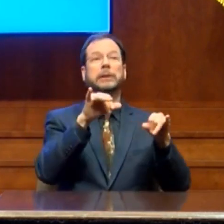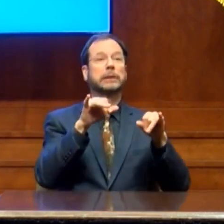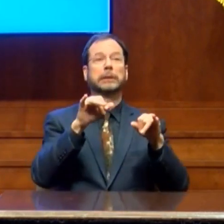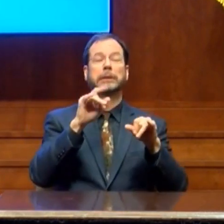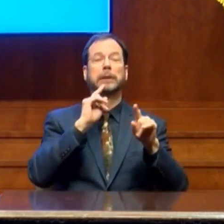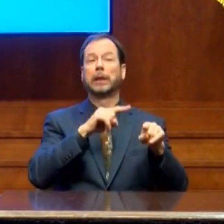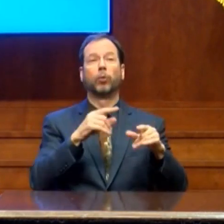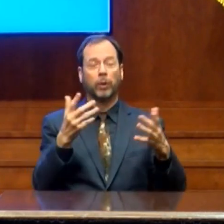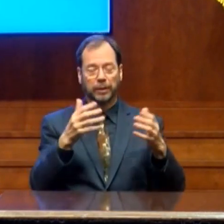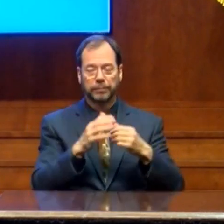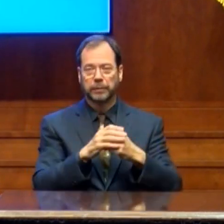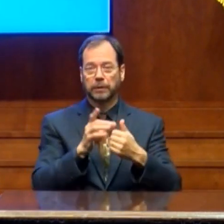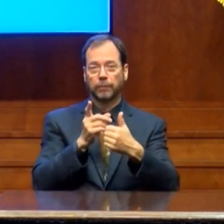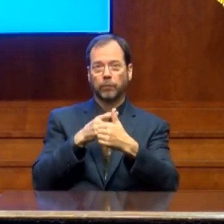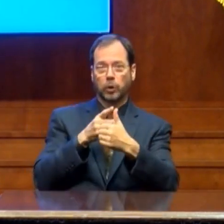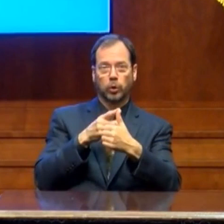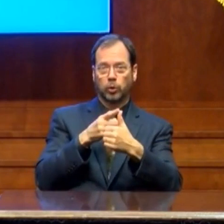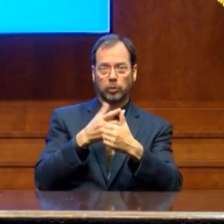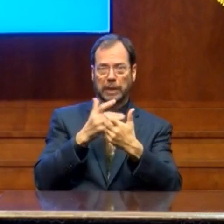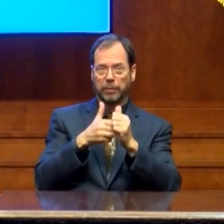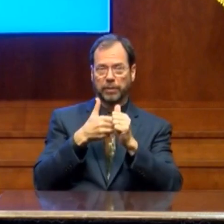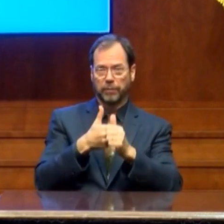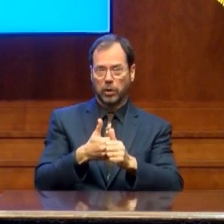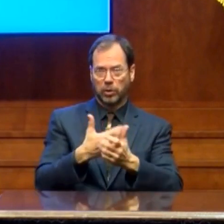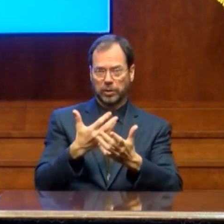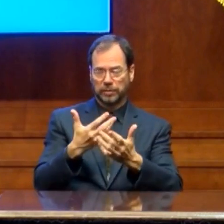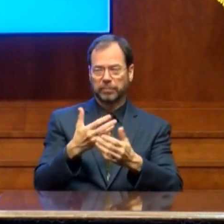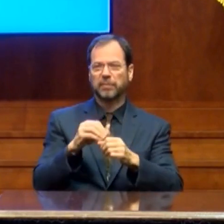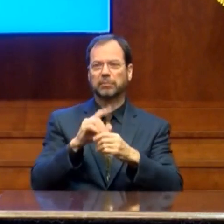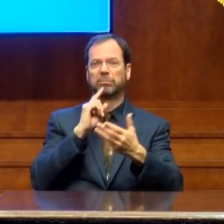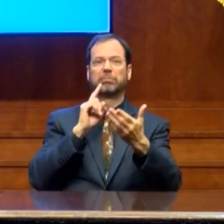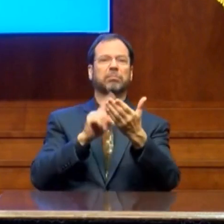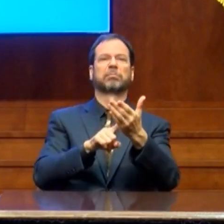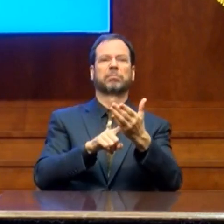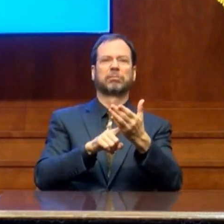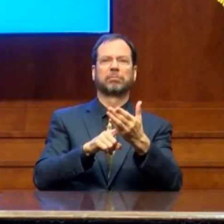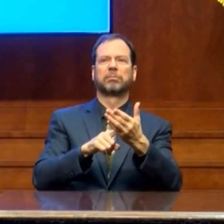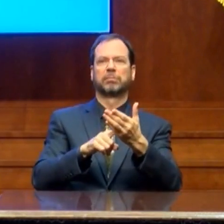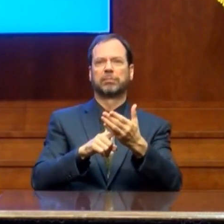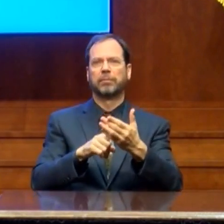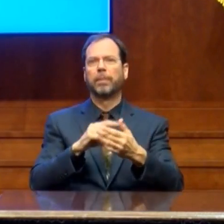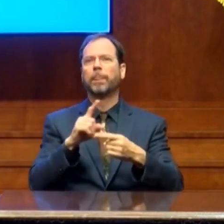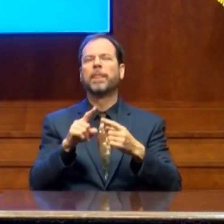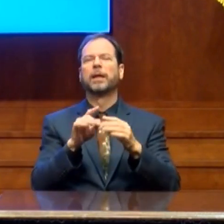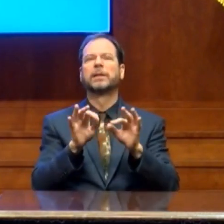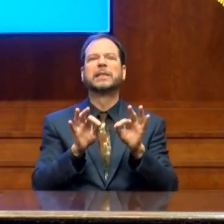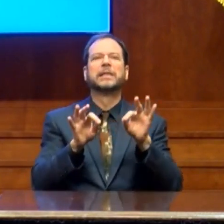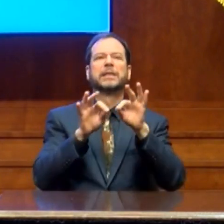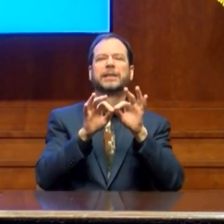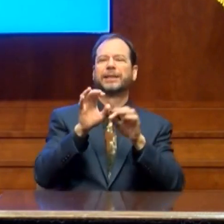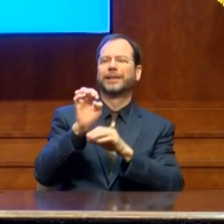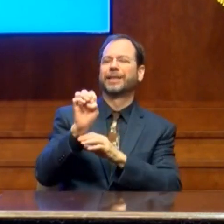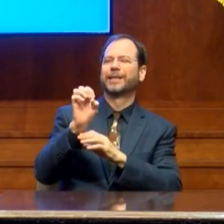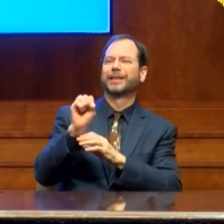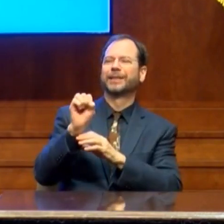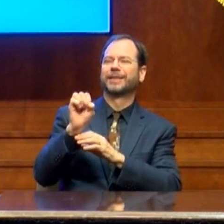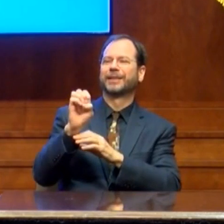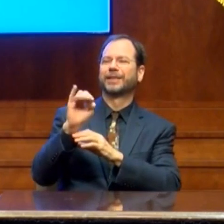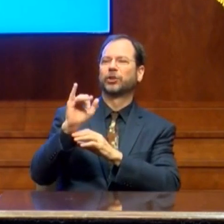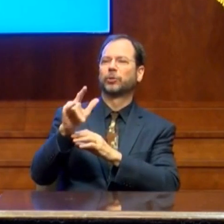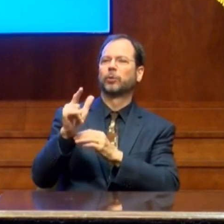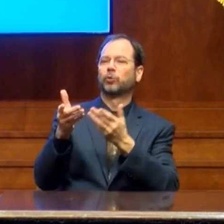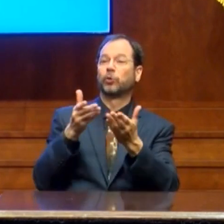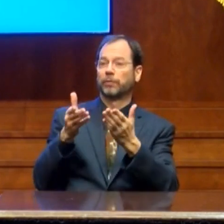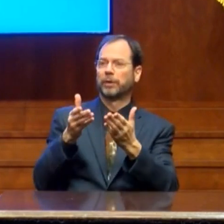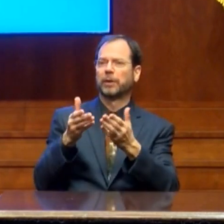standard, and that is, first, the standard is based upon what was contained in the executive order about essential services. And